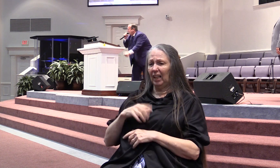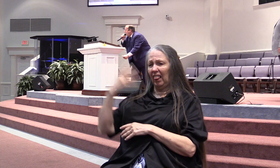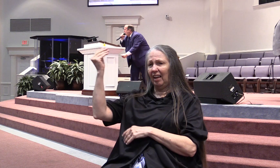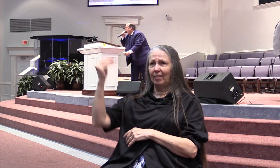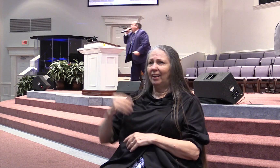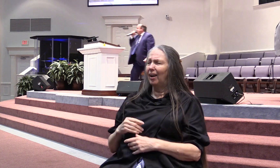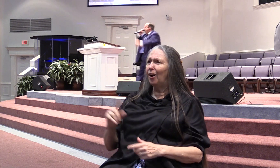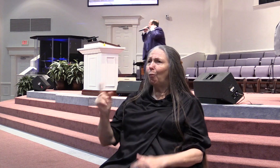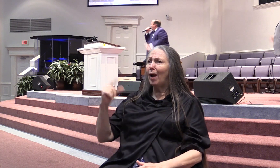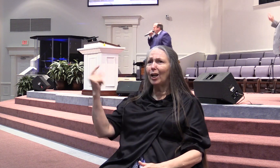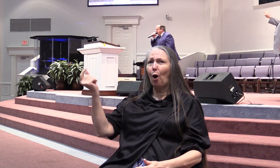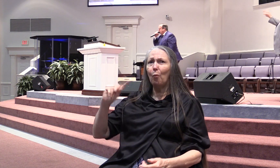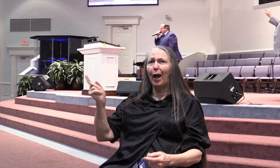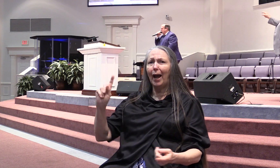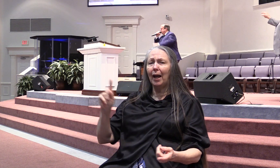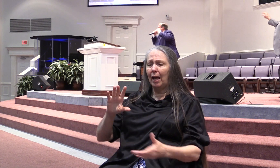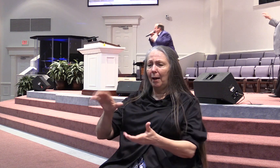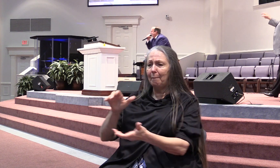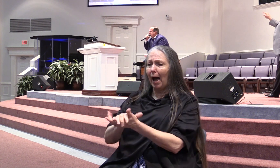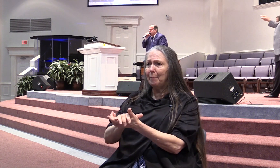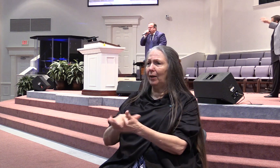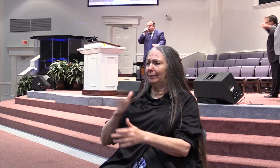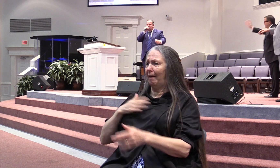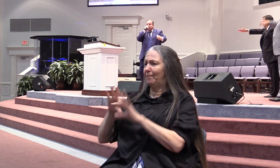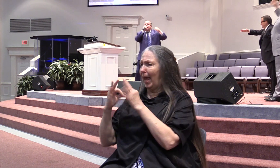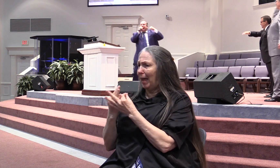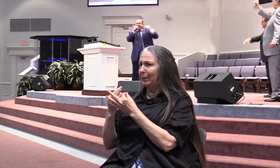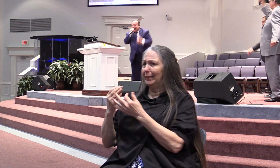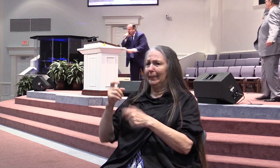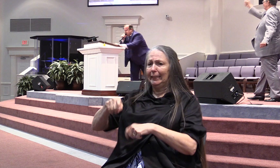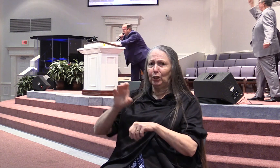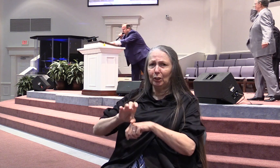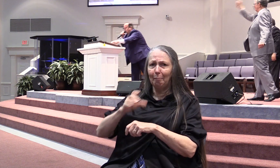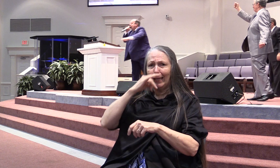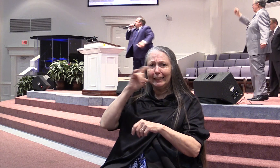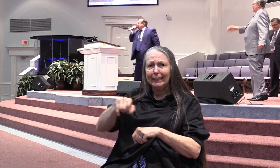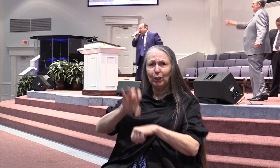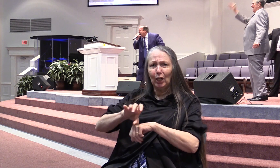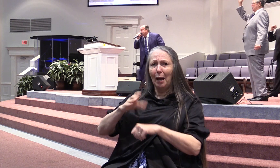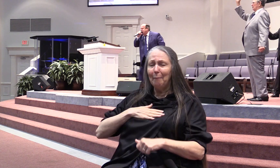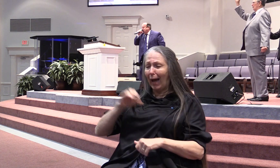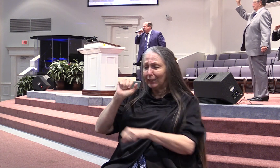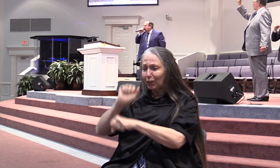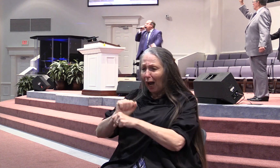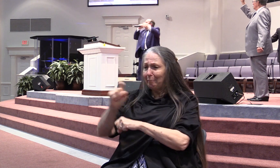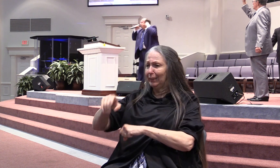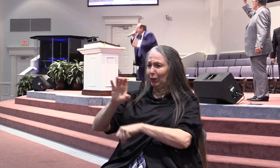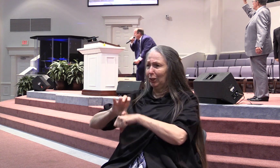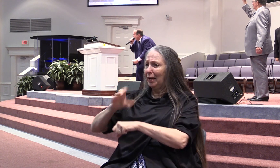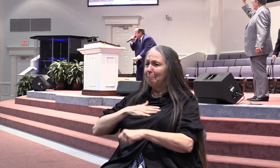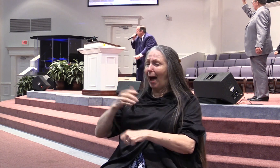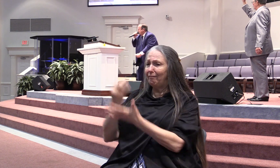else to go. My marriage needs the church. My family needs the church. My kids need the church. My job needs the church.